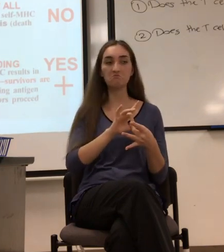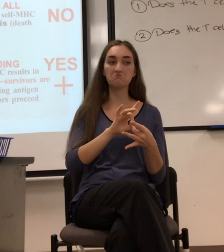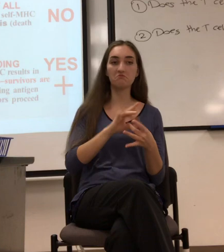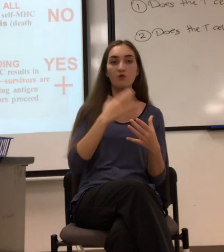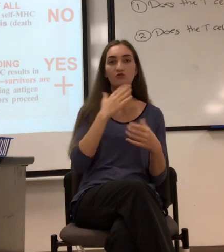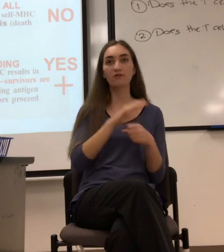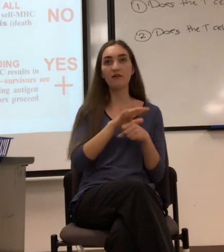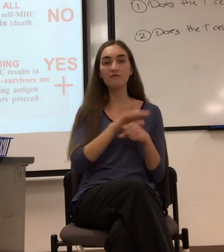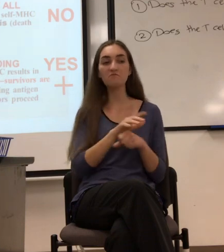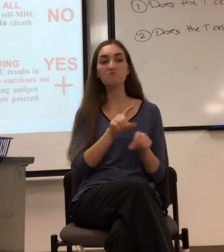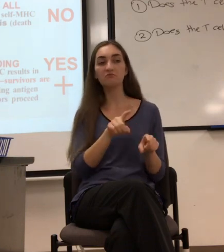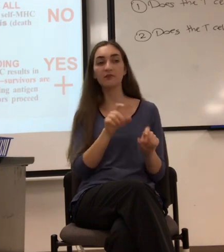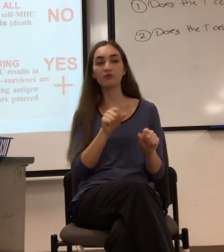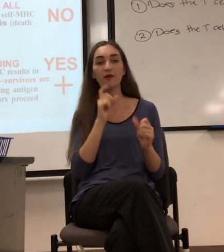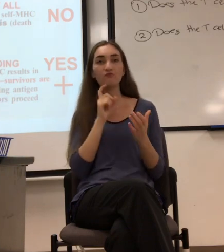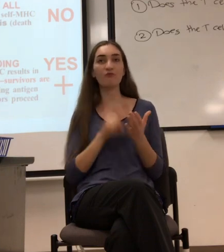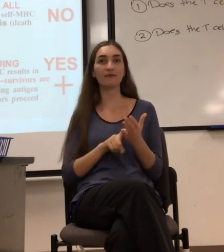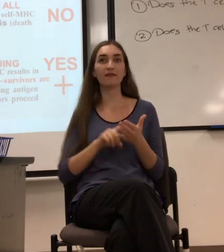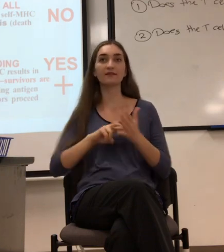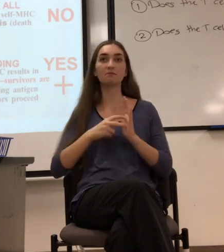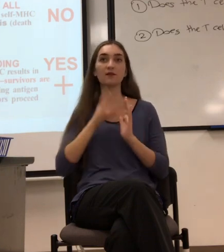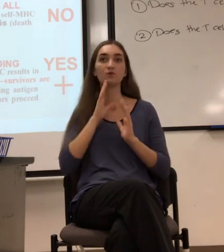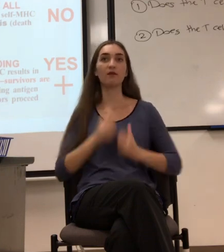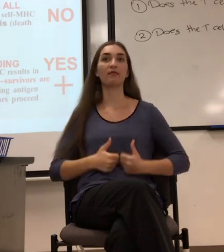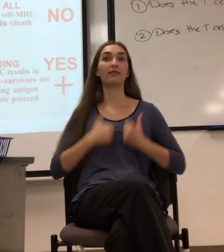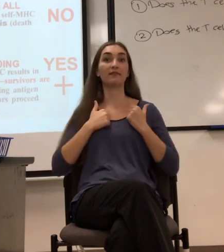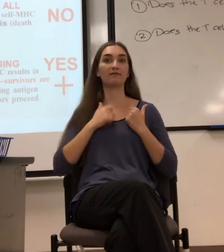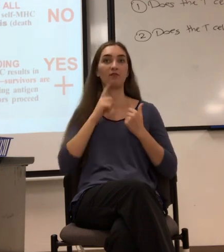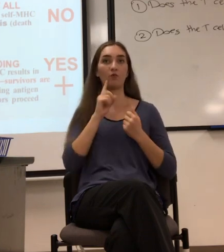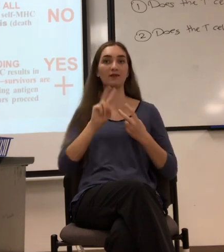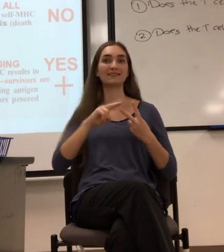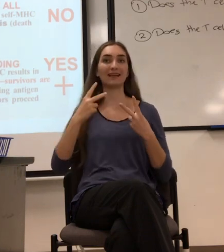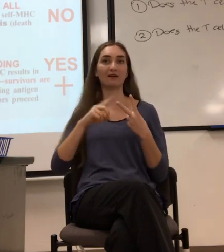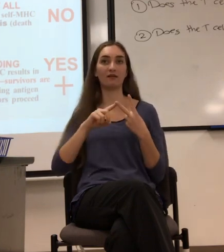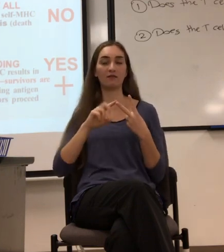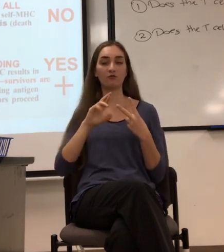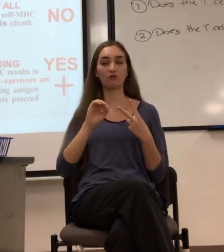you recognize that you live. You live to see the second round.